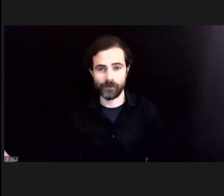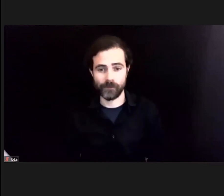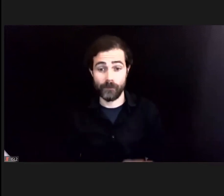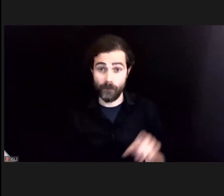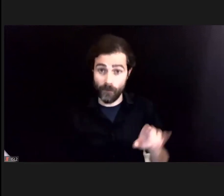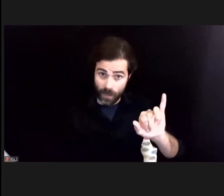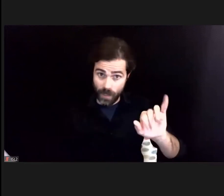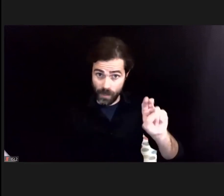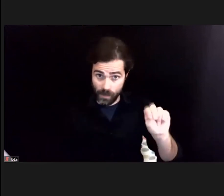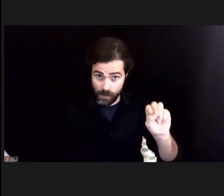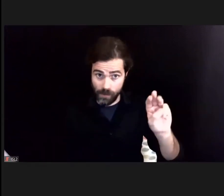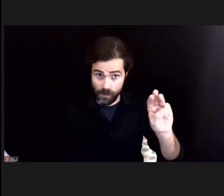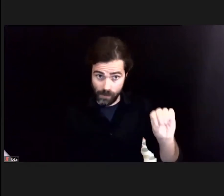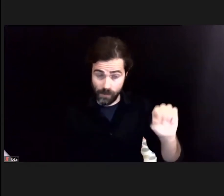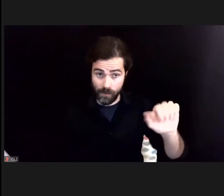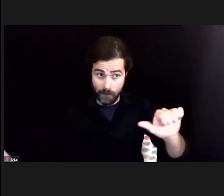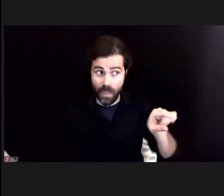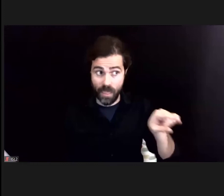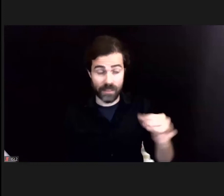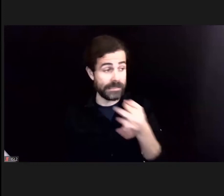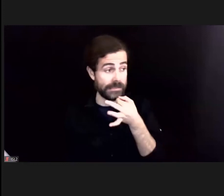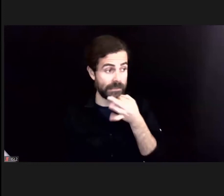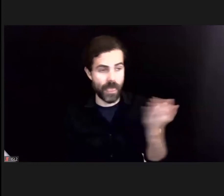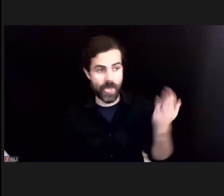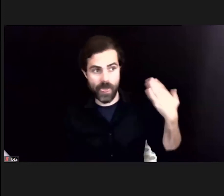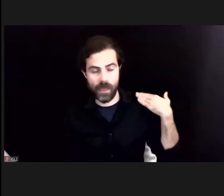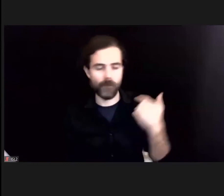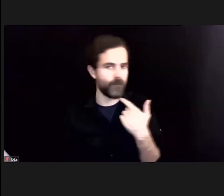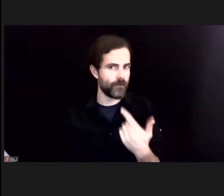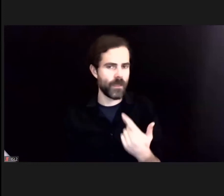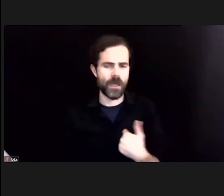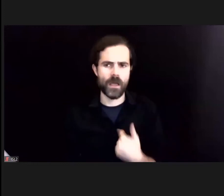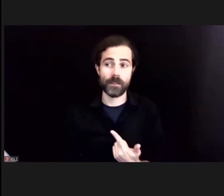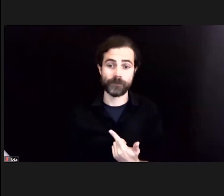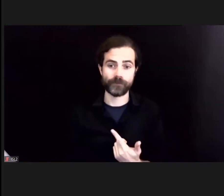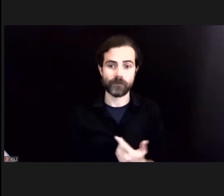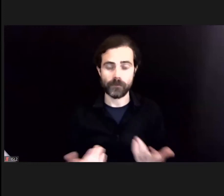will soon, well, they are finalizing a new